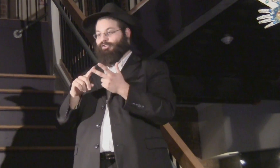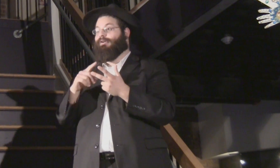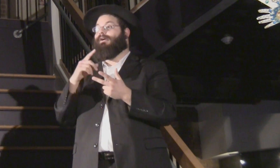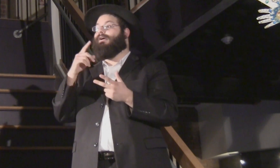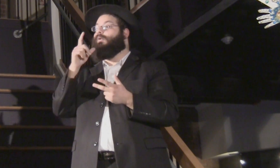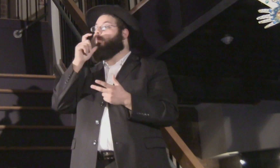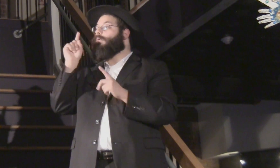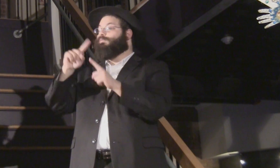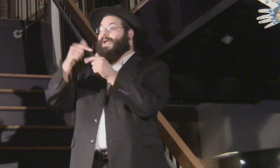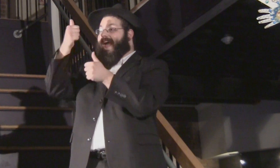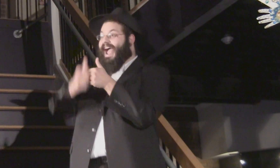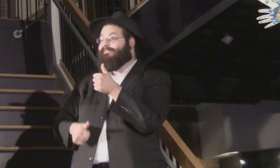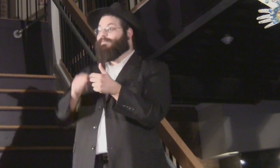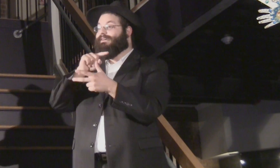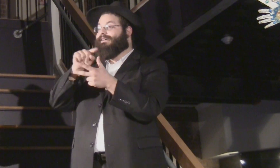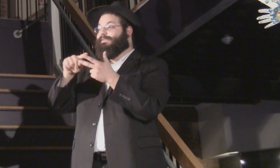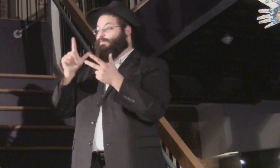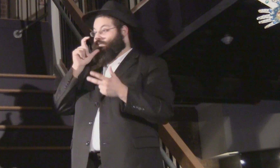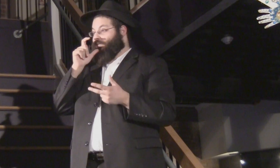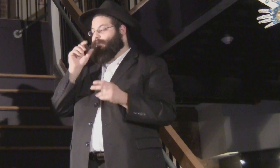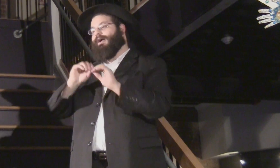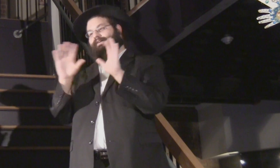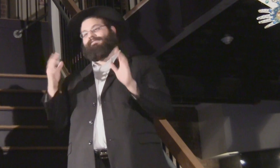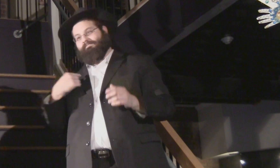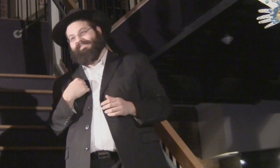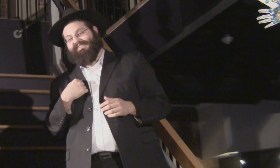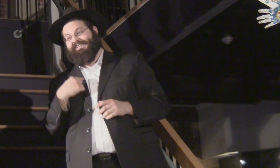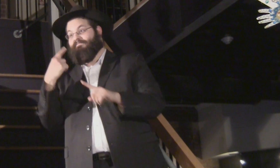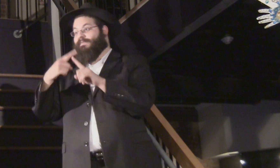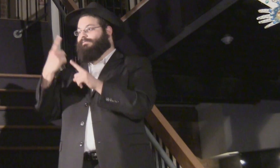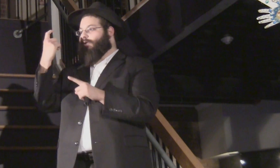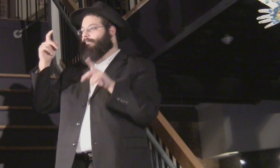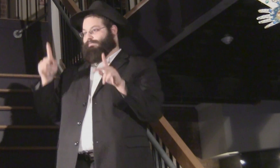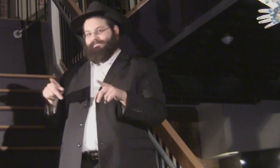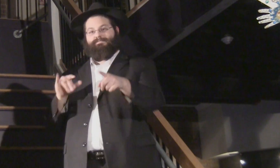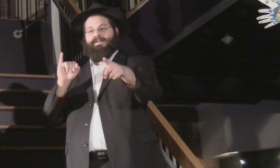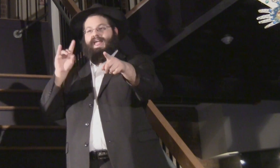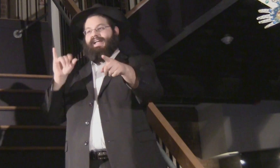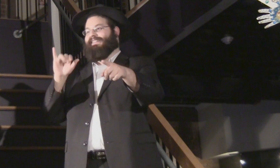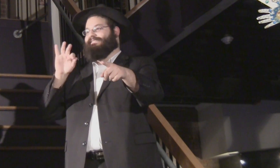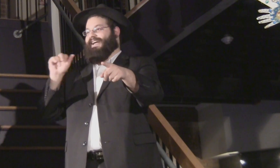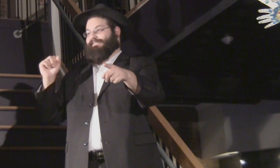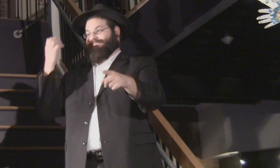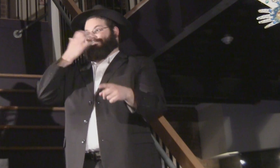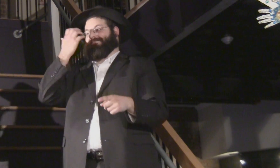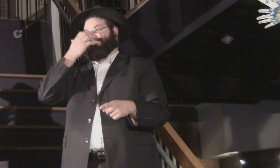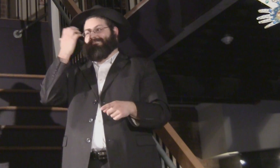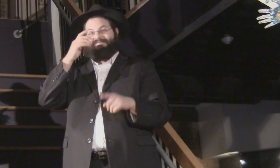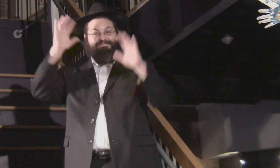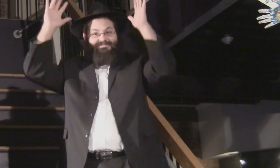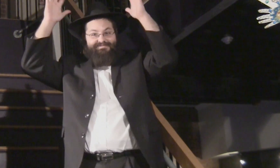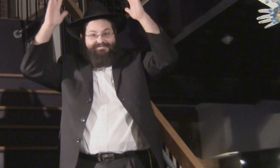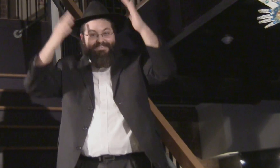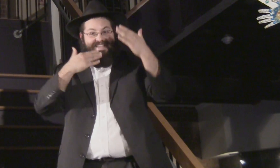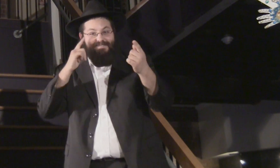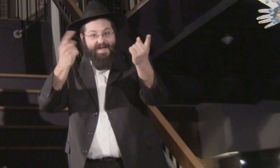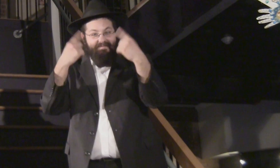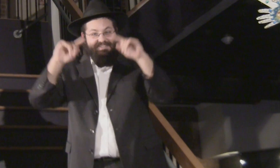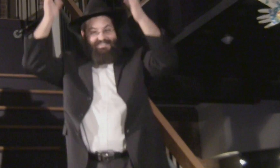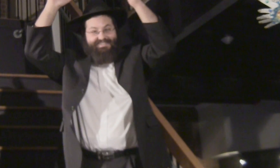in Rochester. So this year is very special. And all 3, obviously I was there, but one more person. Ivy Fast was there and